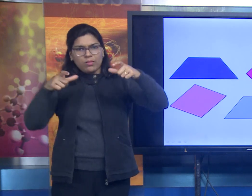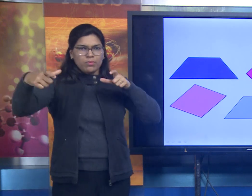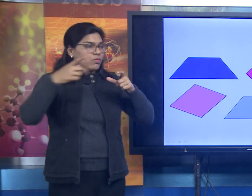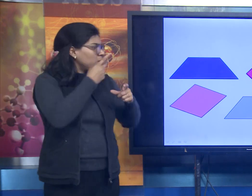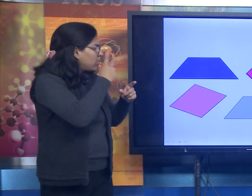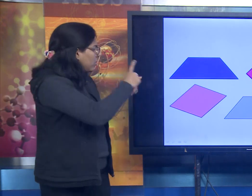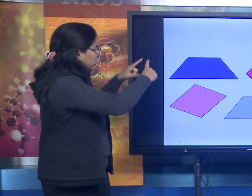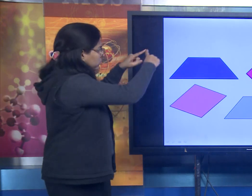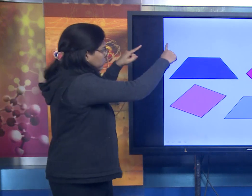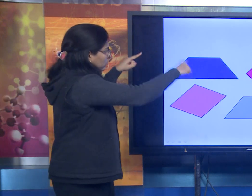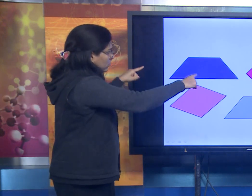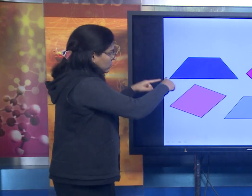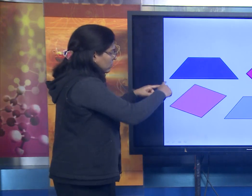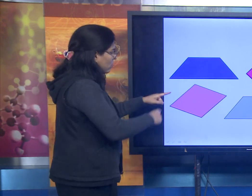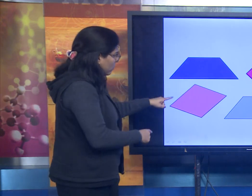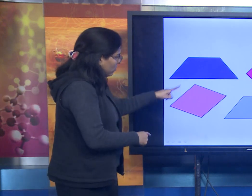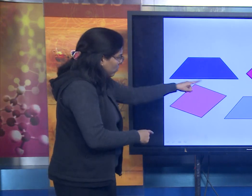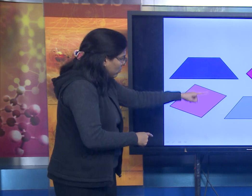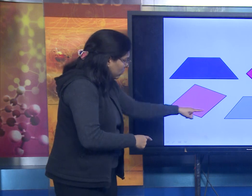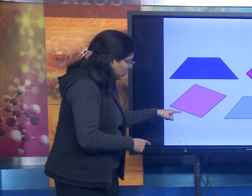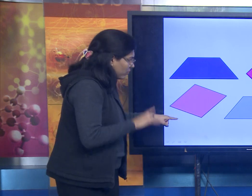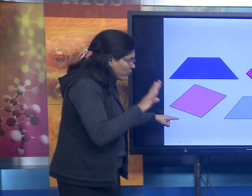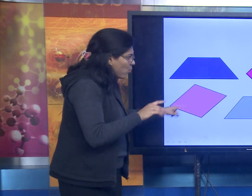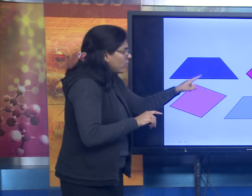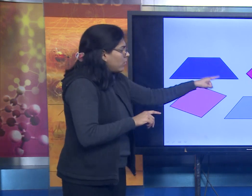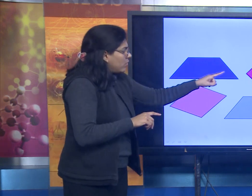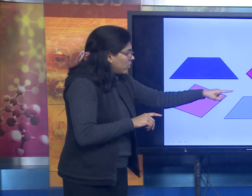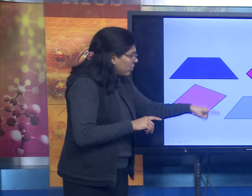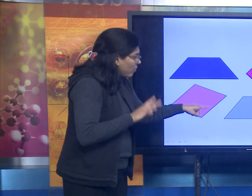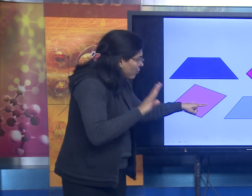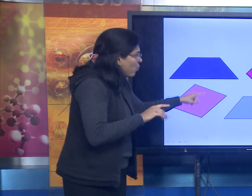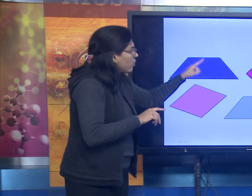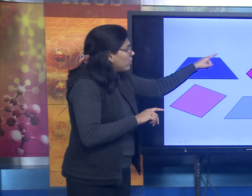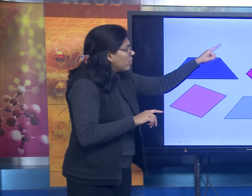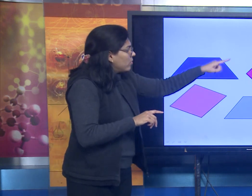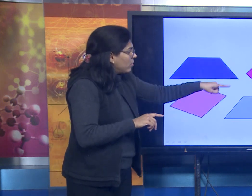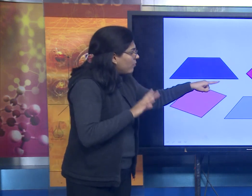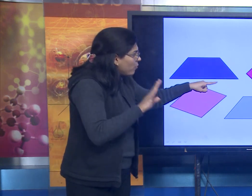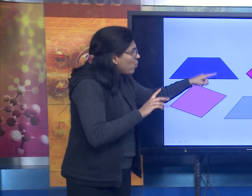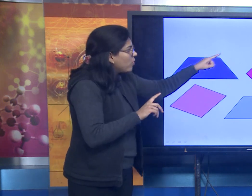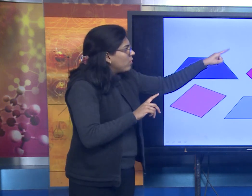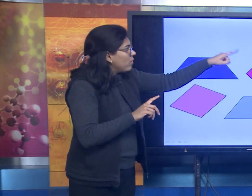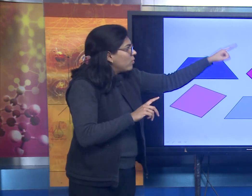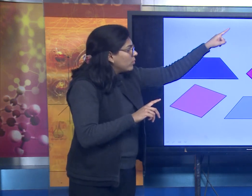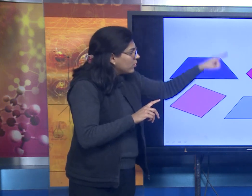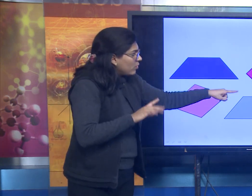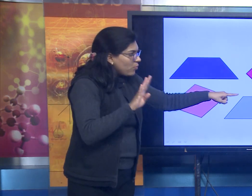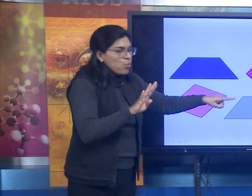with different dimensions, different directions and shapes. All have 4 lines.